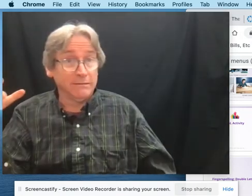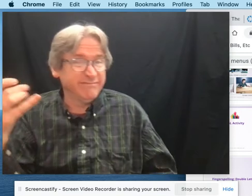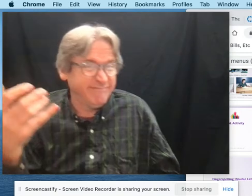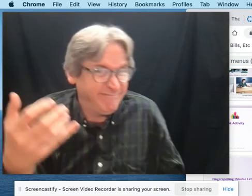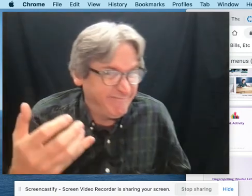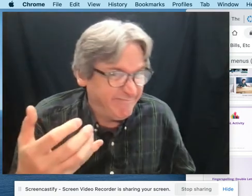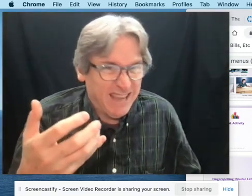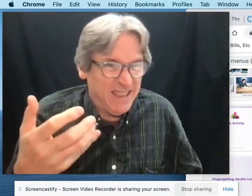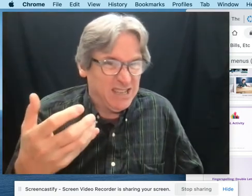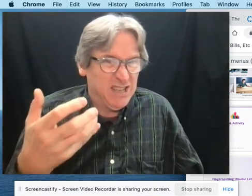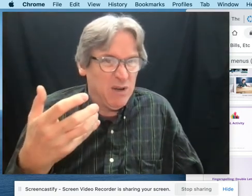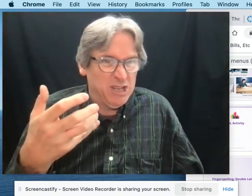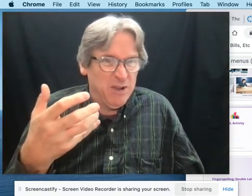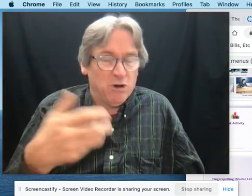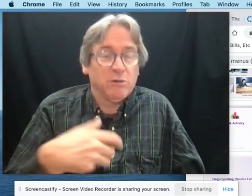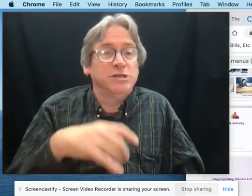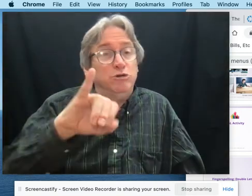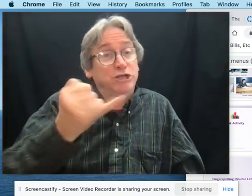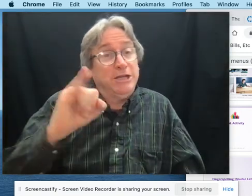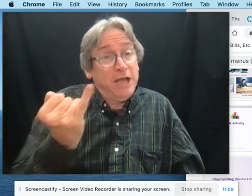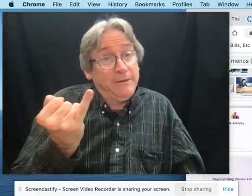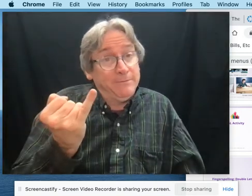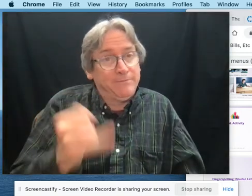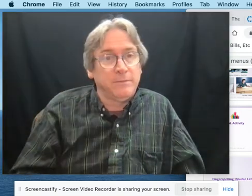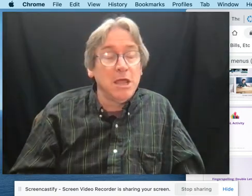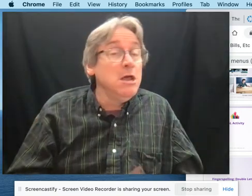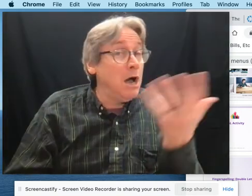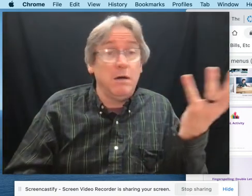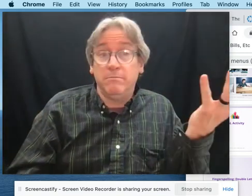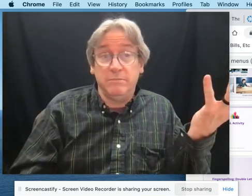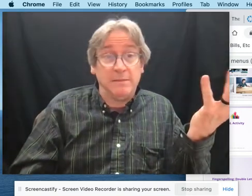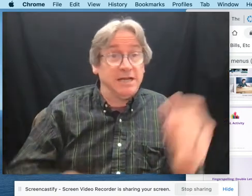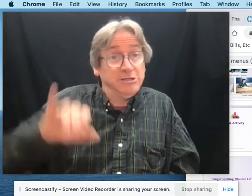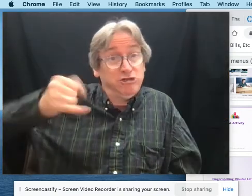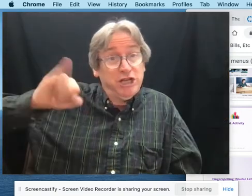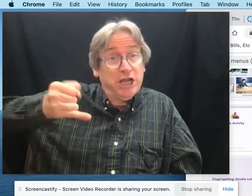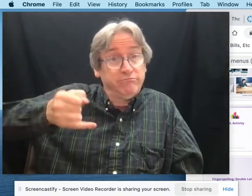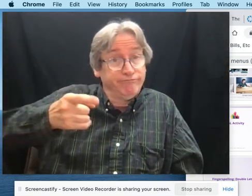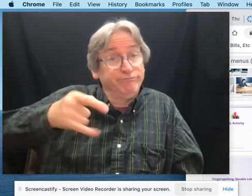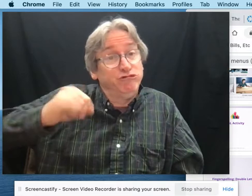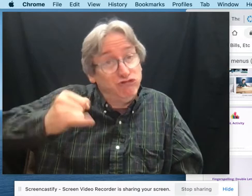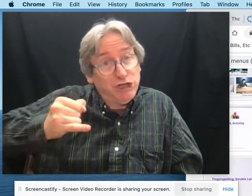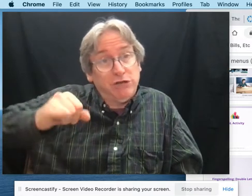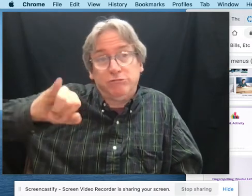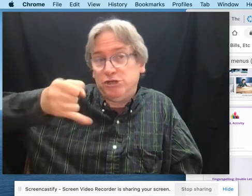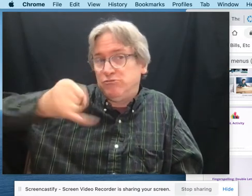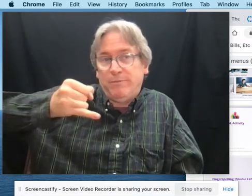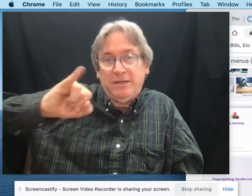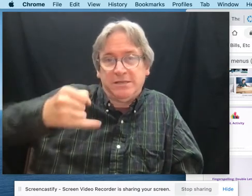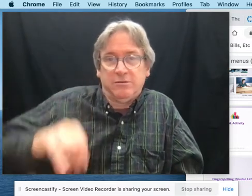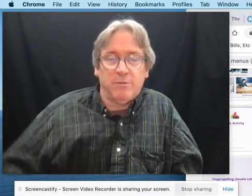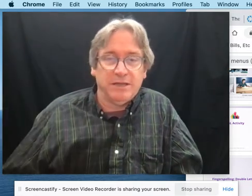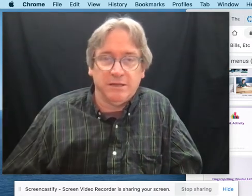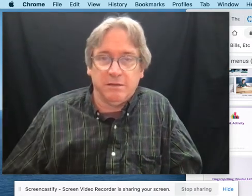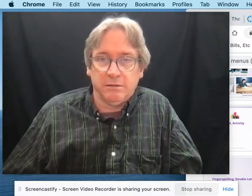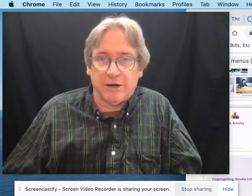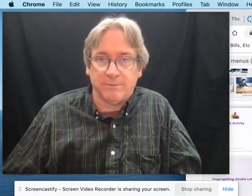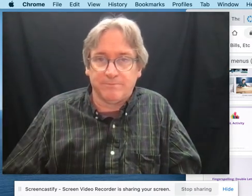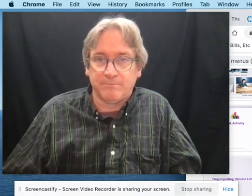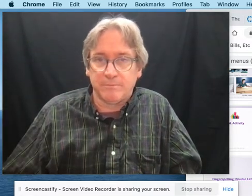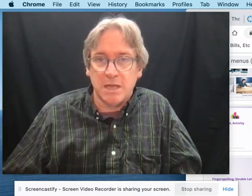J-I, and that would just be awkward. So J-J. Name signs, J-J. J-J, just repeat